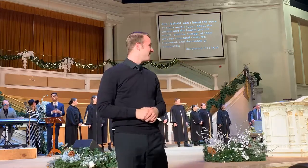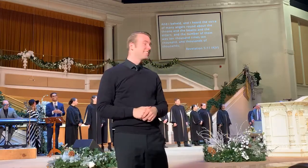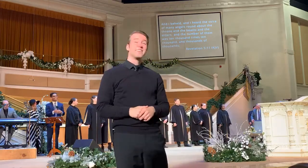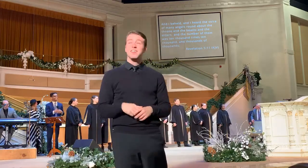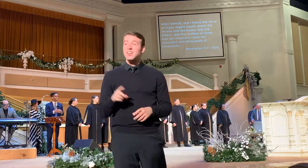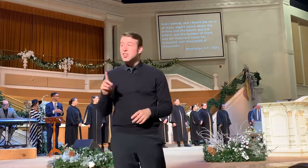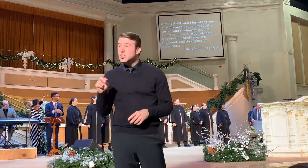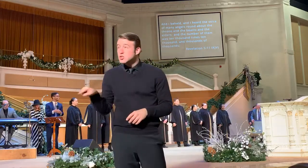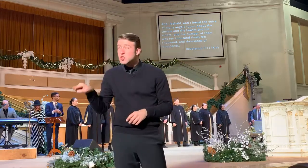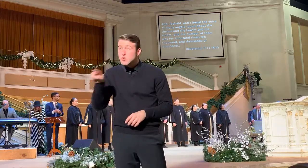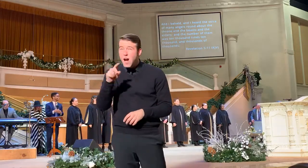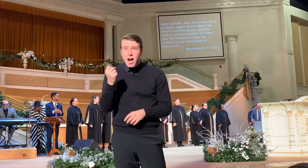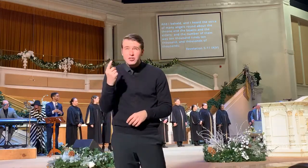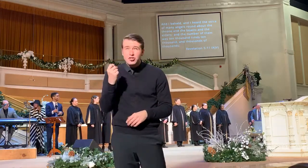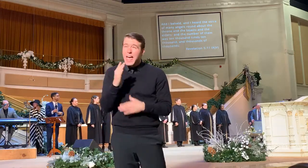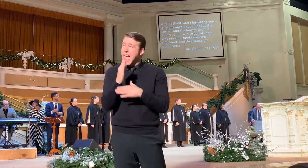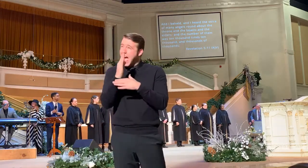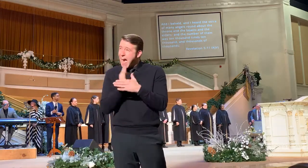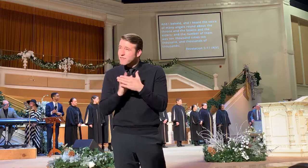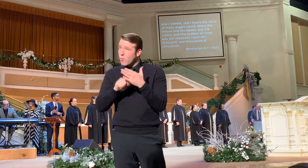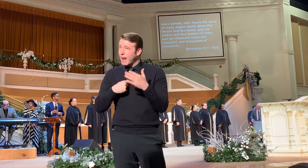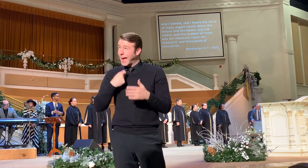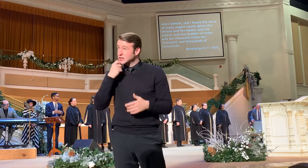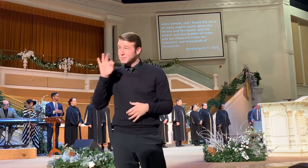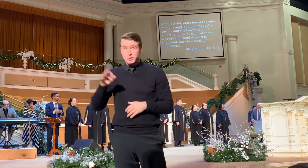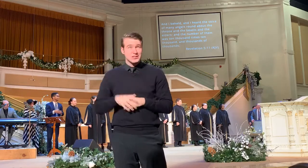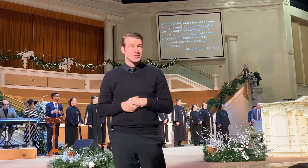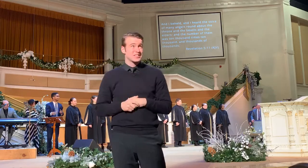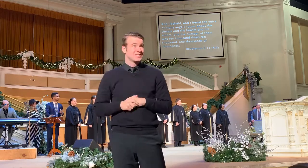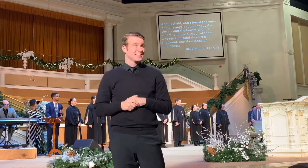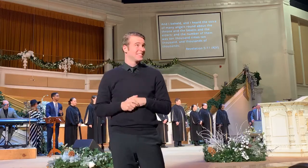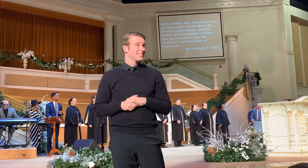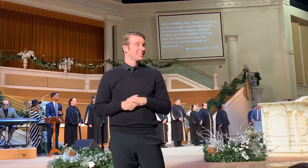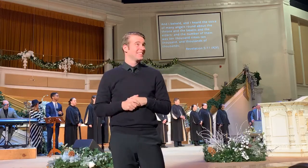playing. Do y'all even get half of what I just put?